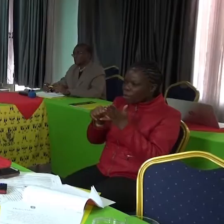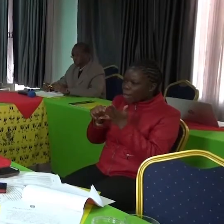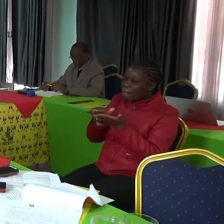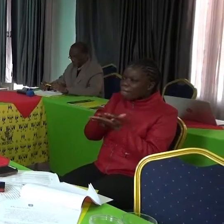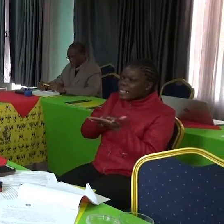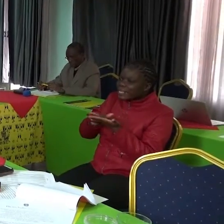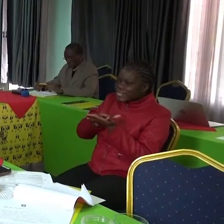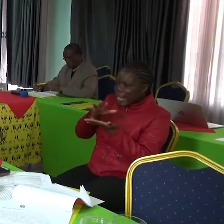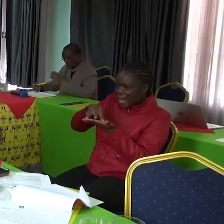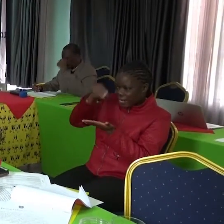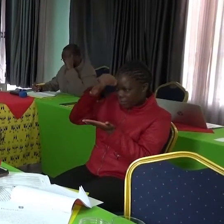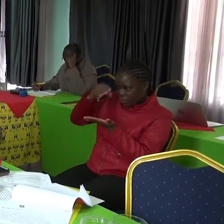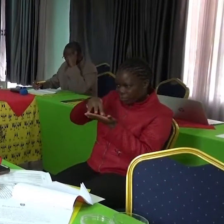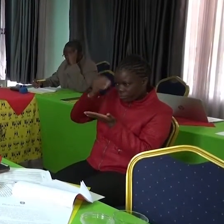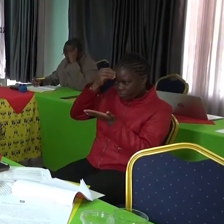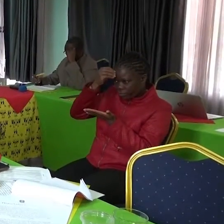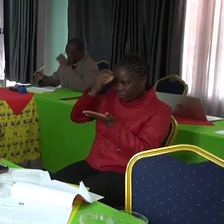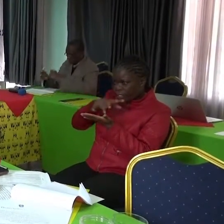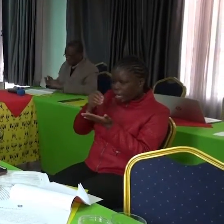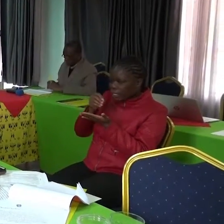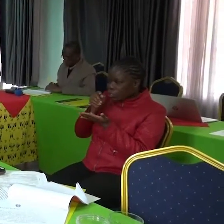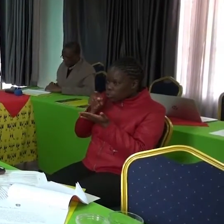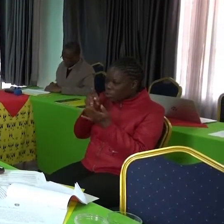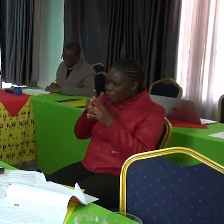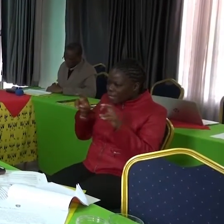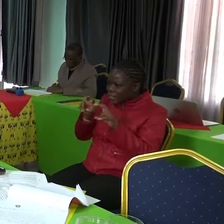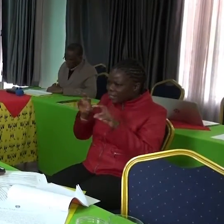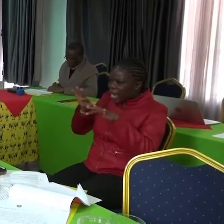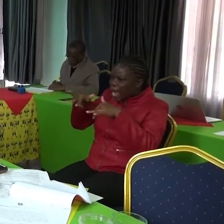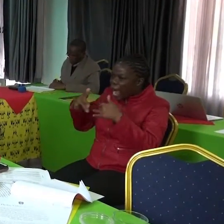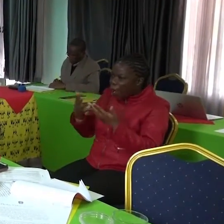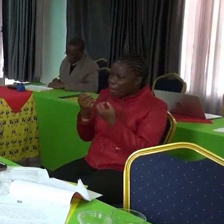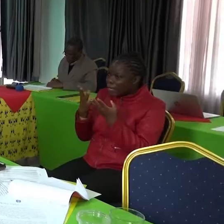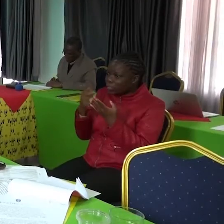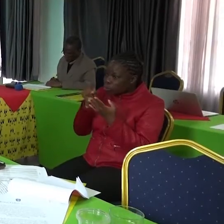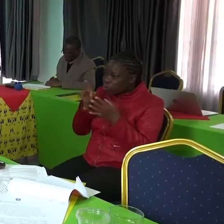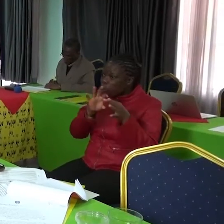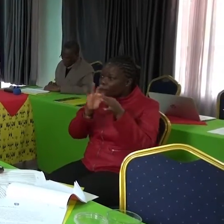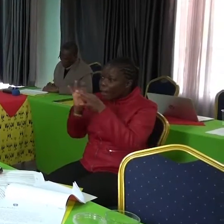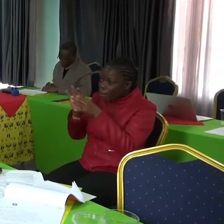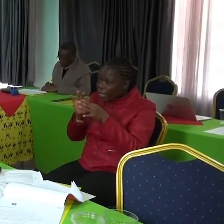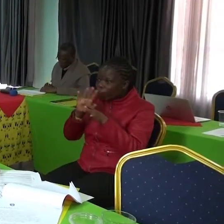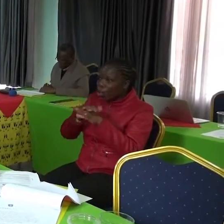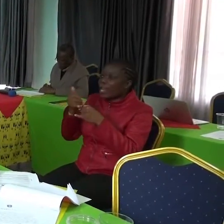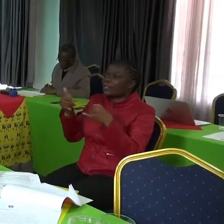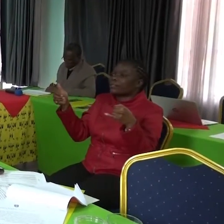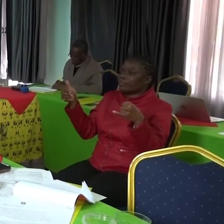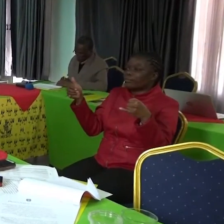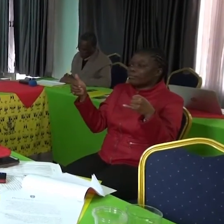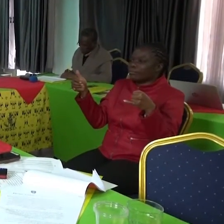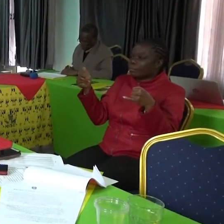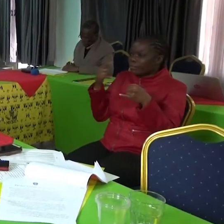learning. And you will be assessed by how much you collaborate online. And